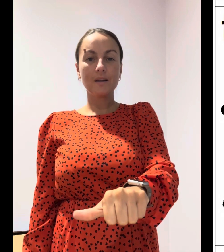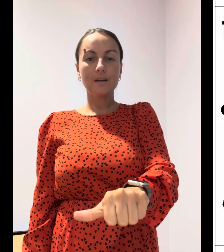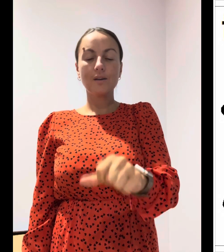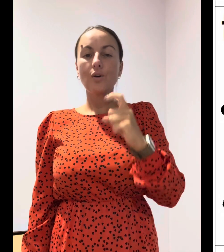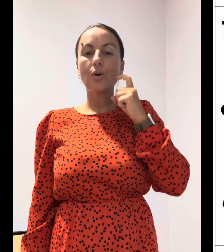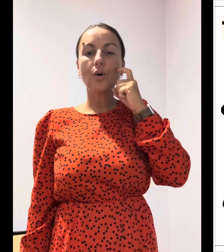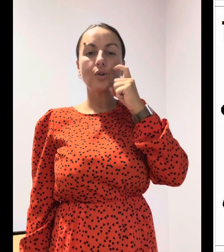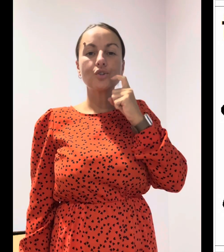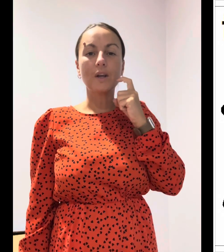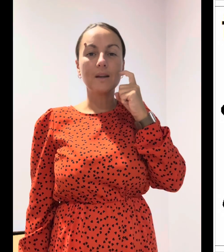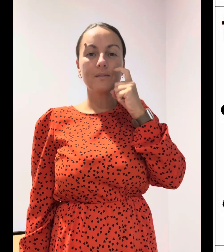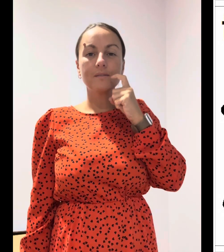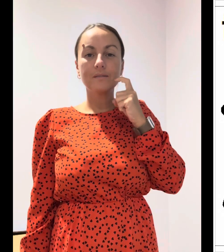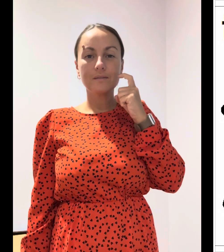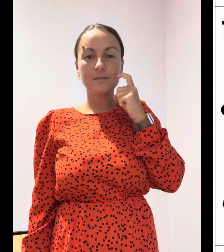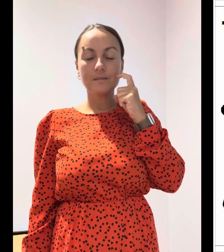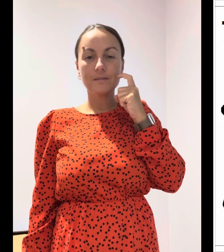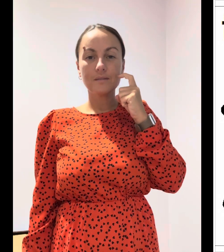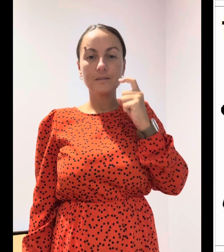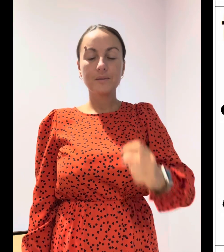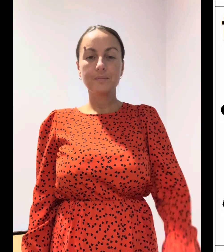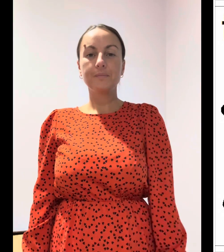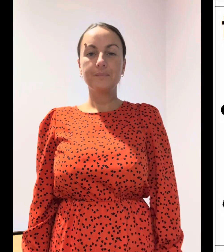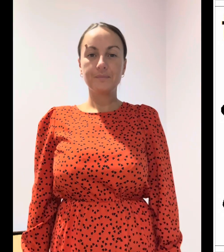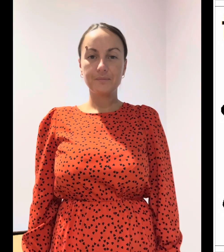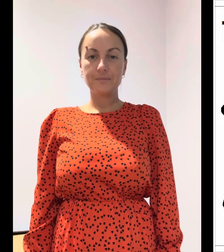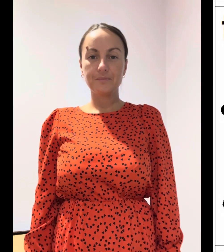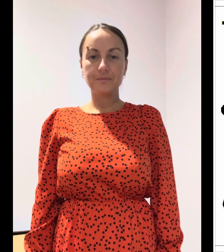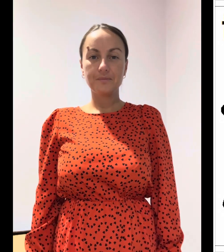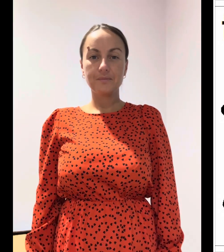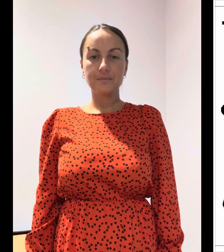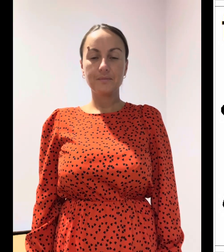Trick or treat,